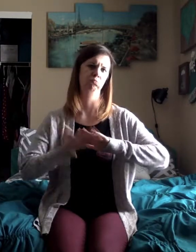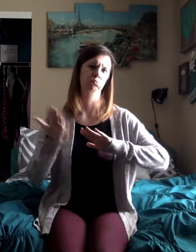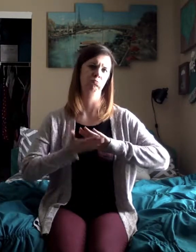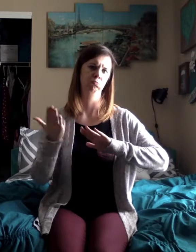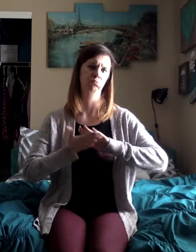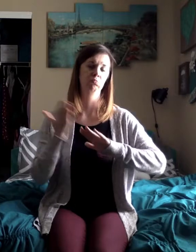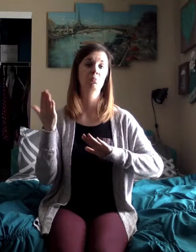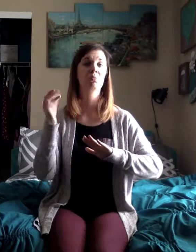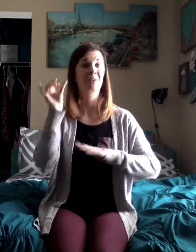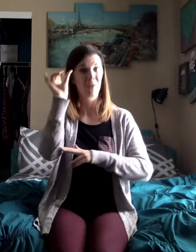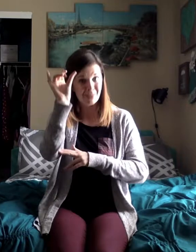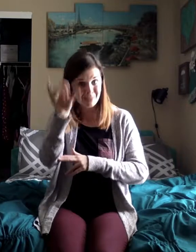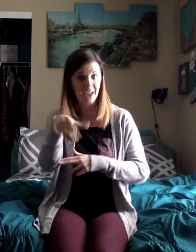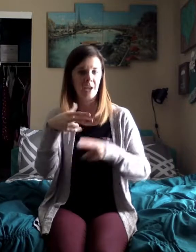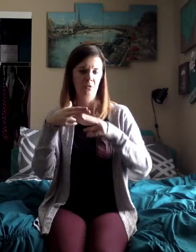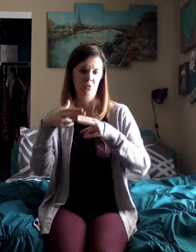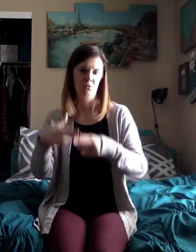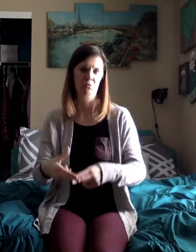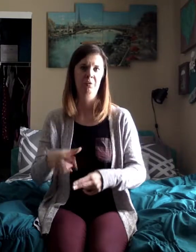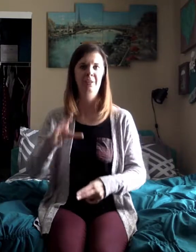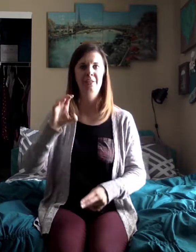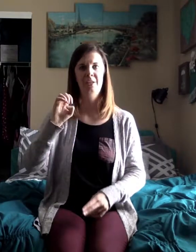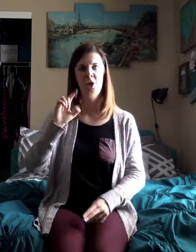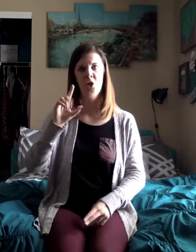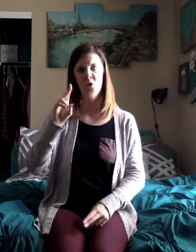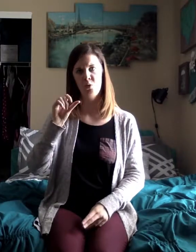So this is what's known as cellular respiration.